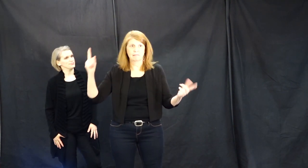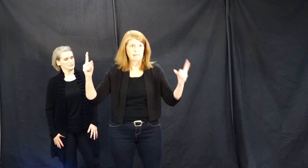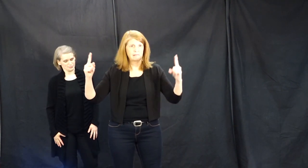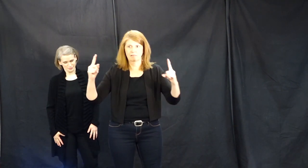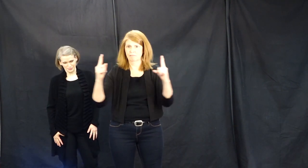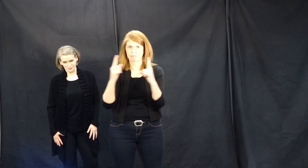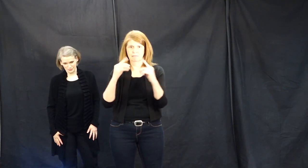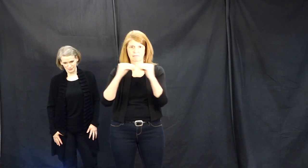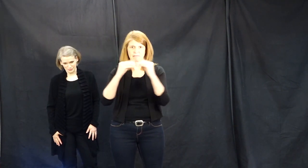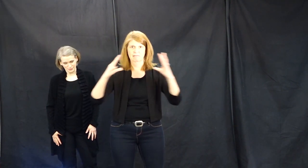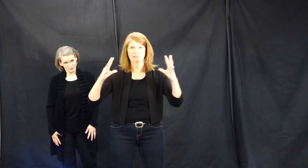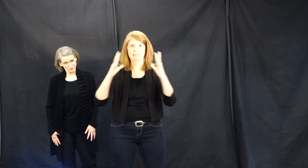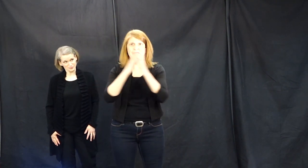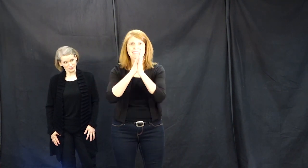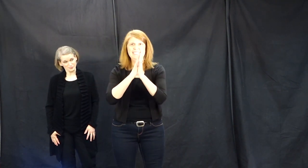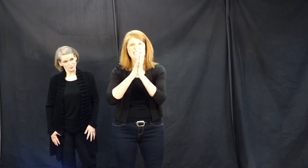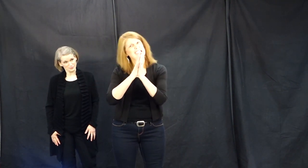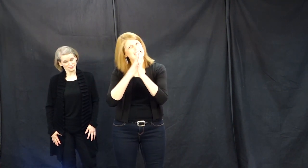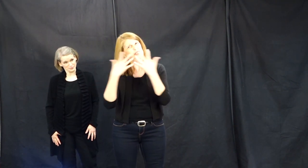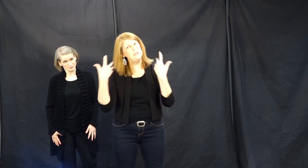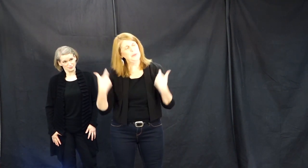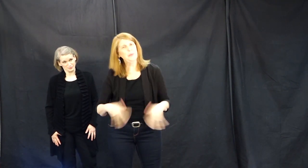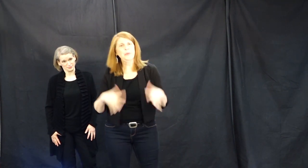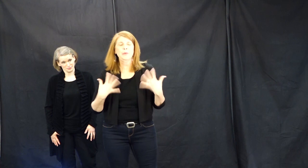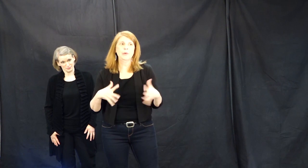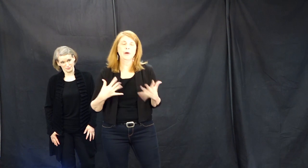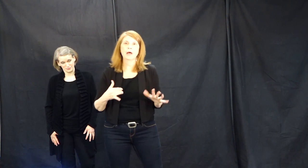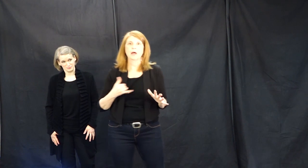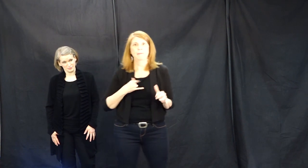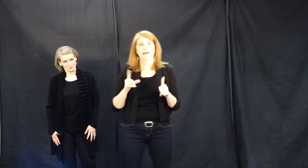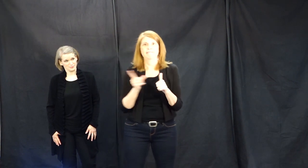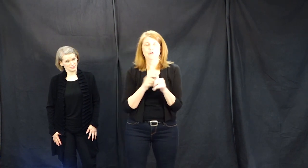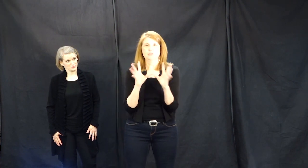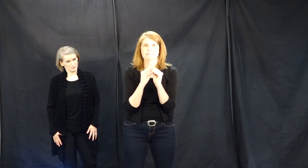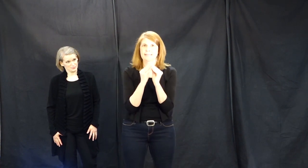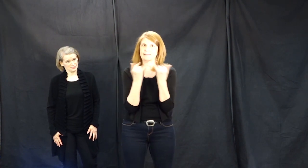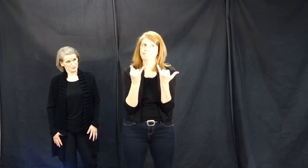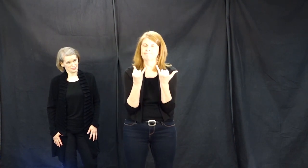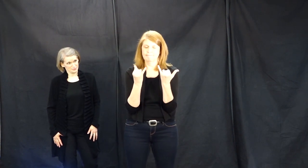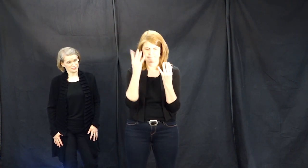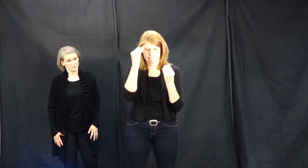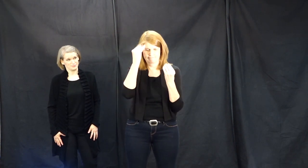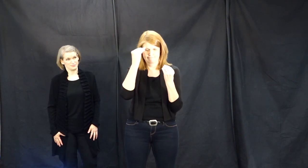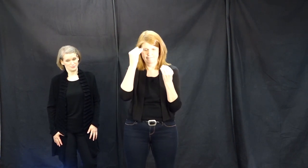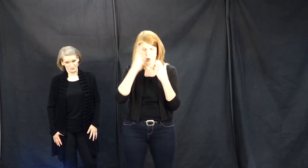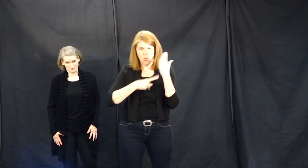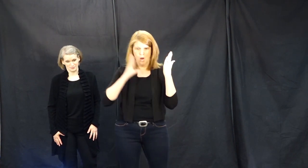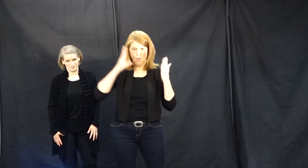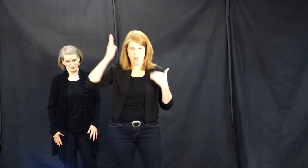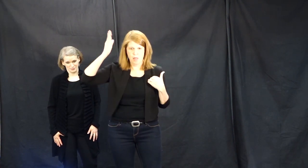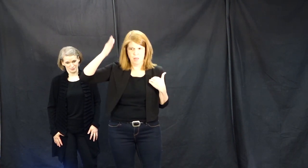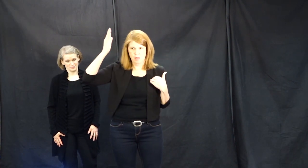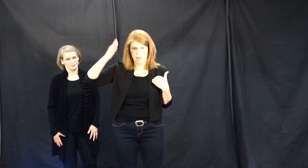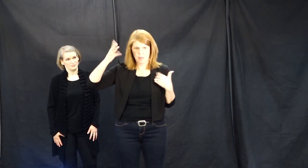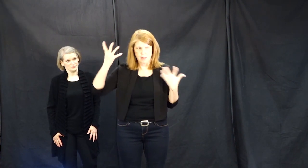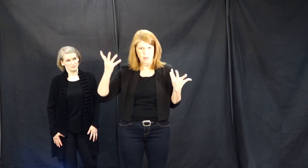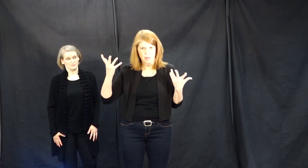abyss. Head first into the abyss. I had my first cabinet meeting today. I guess I better think of something to say. I'm